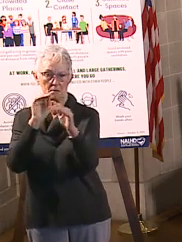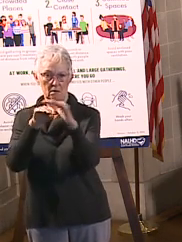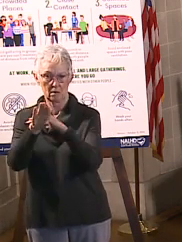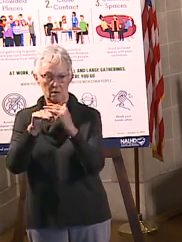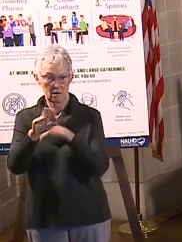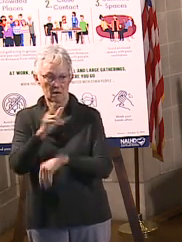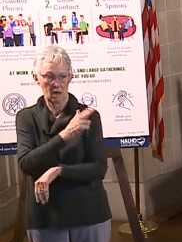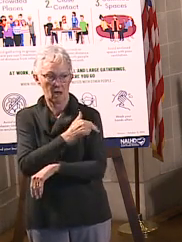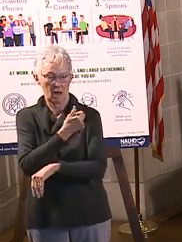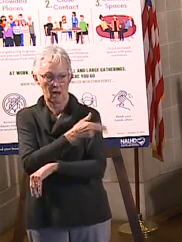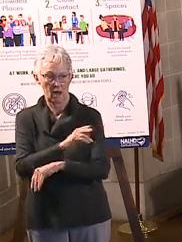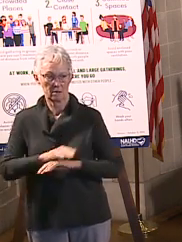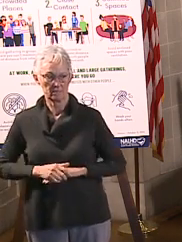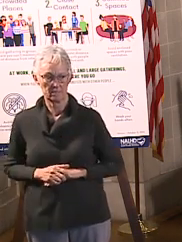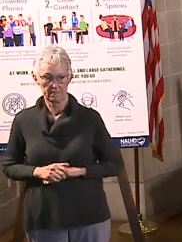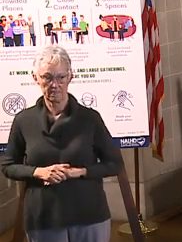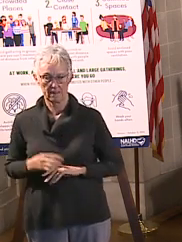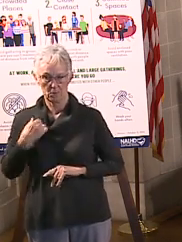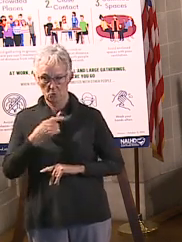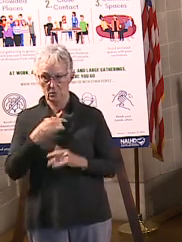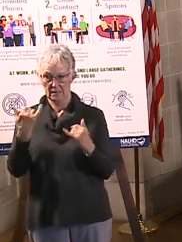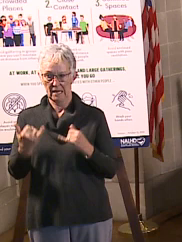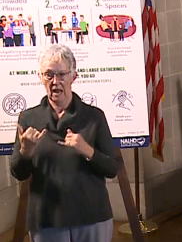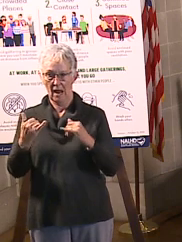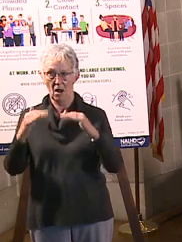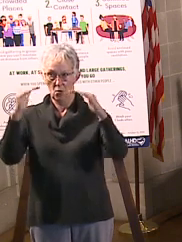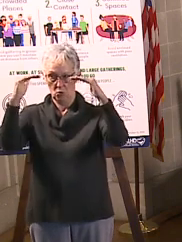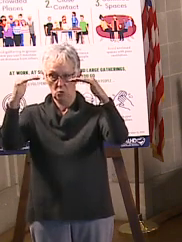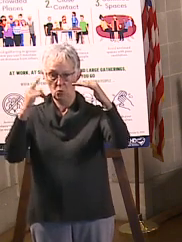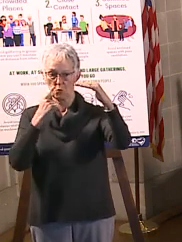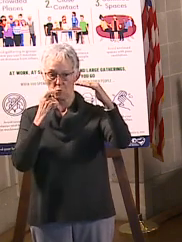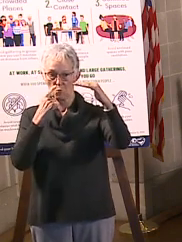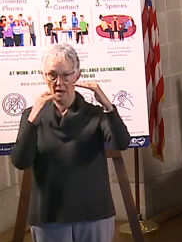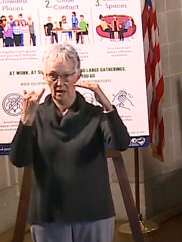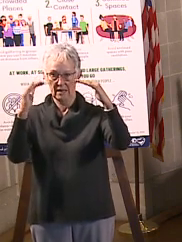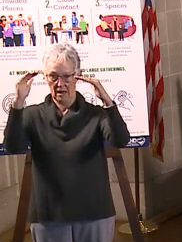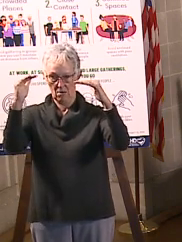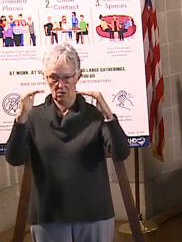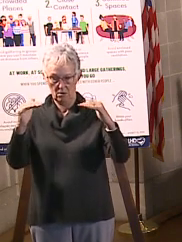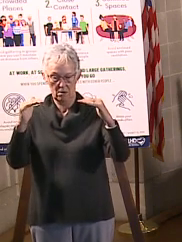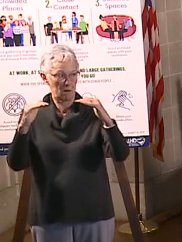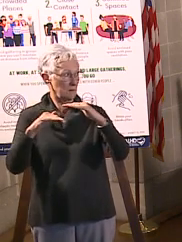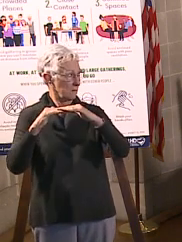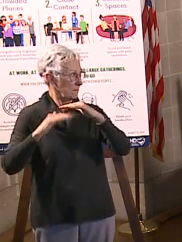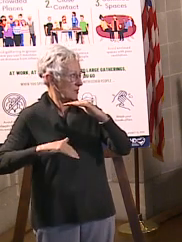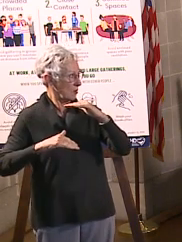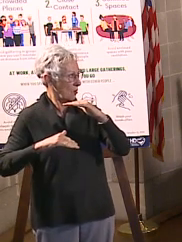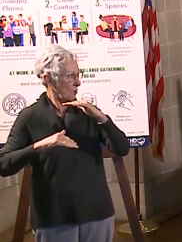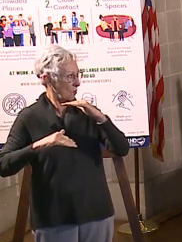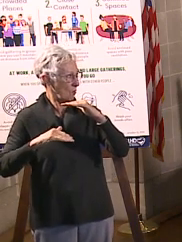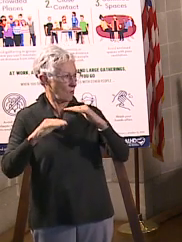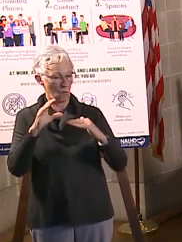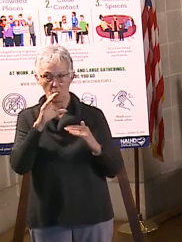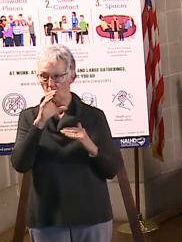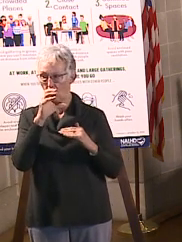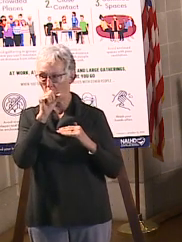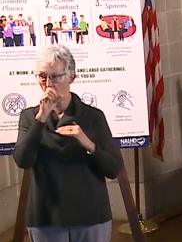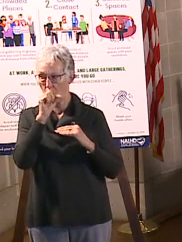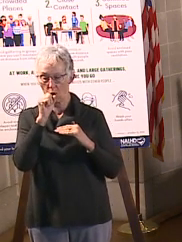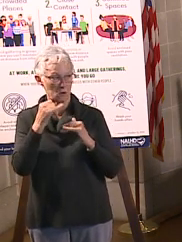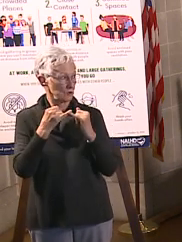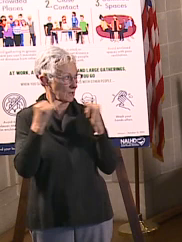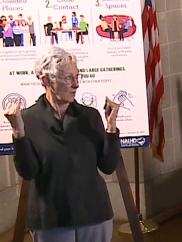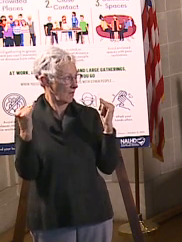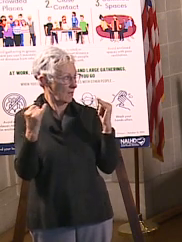if you look at this, you'll see that we've fallen below the yellow line now for a couple of days. So if we continue to see progress here,